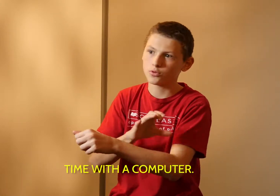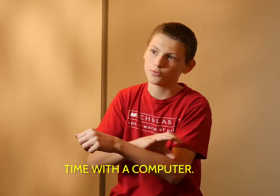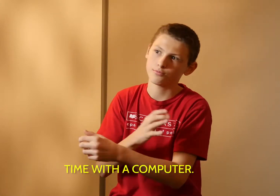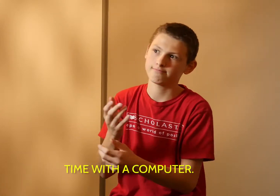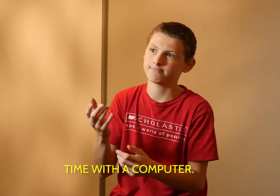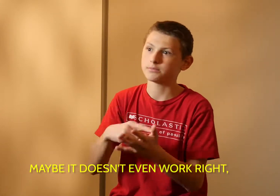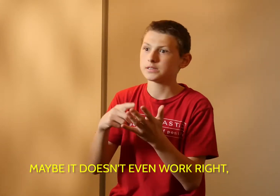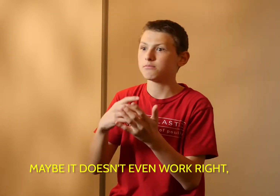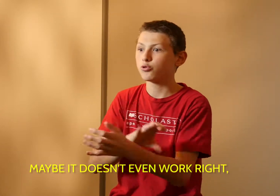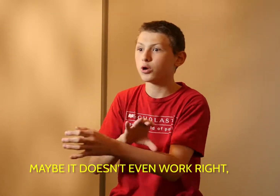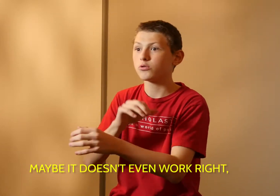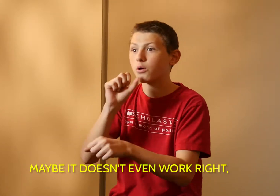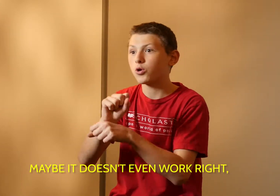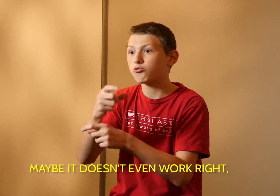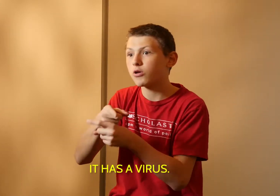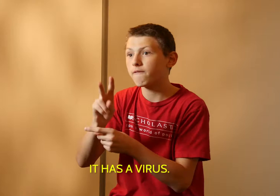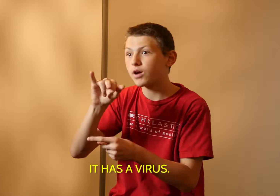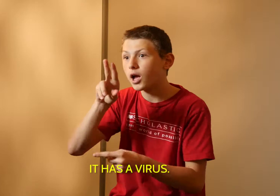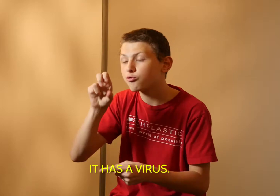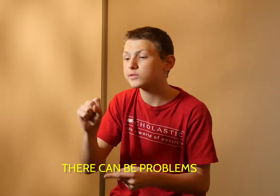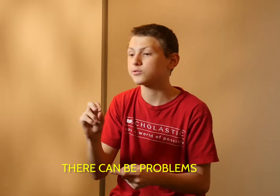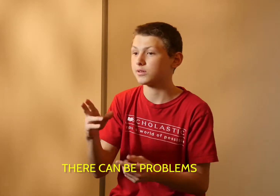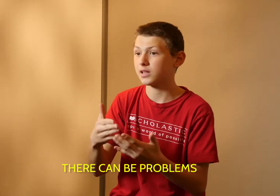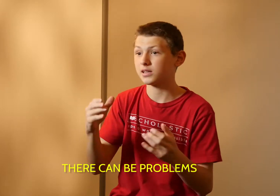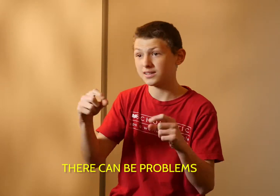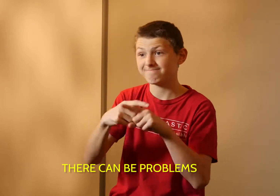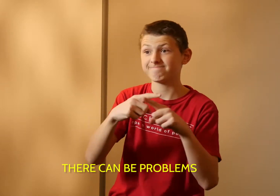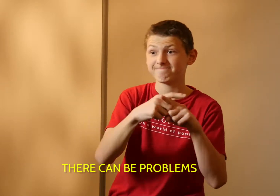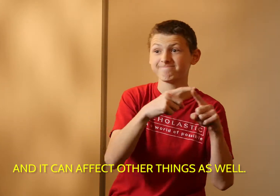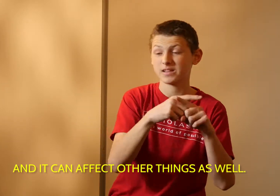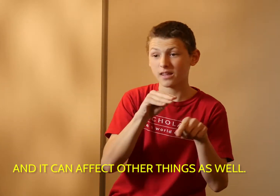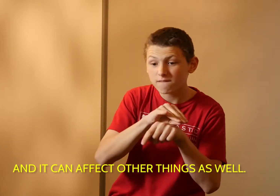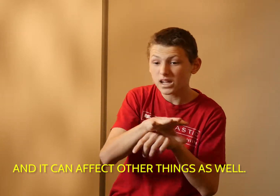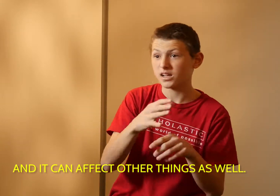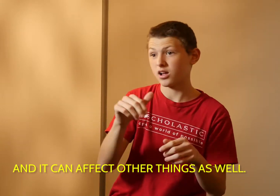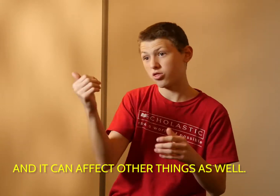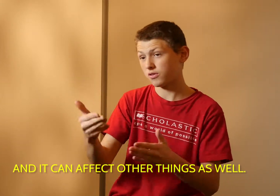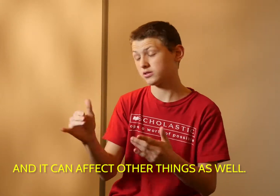with the computer. Maybe it doesn't even work right. It has a virus. There can be problems, and it can affect other things as